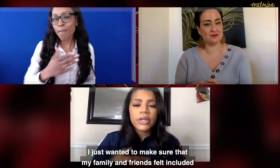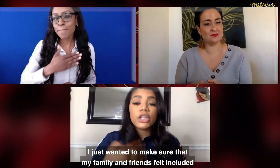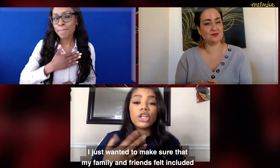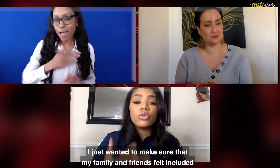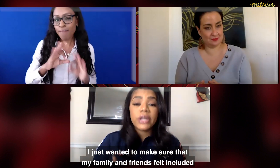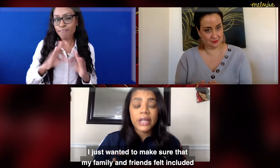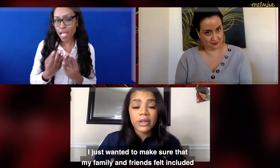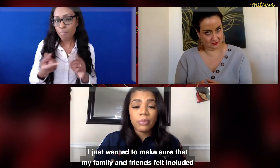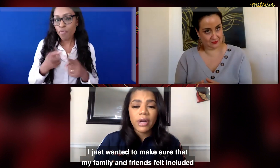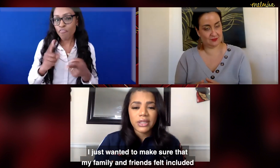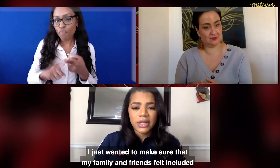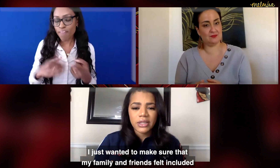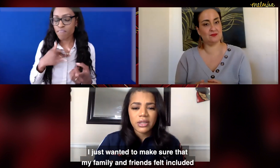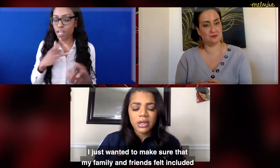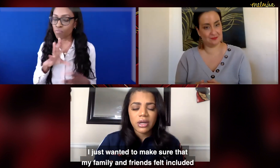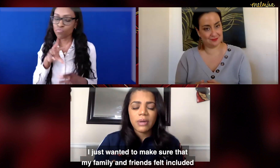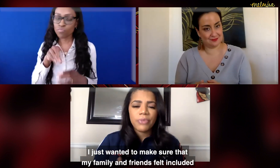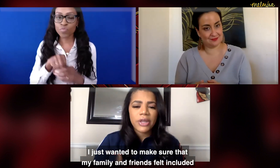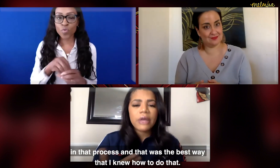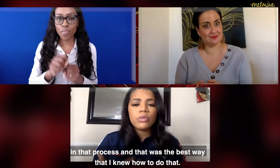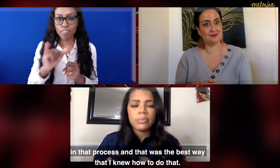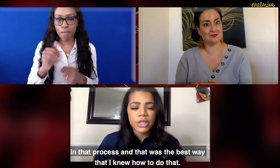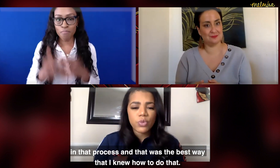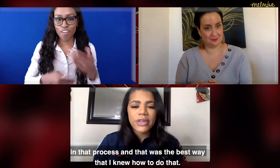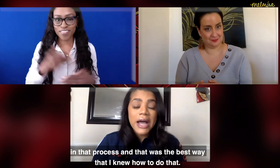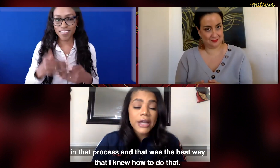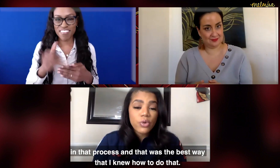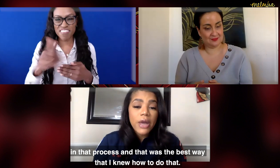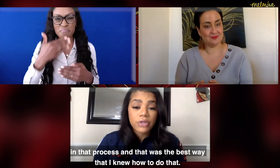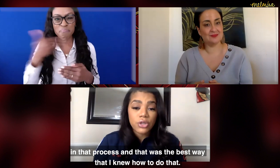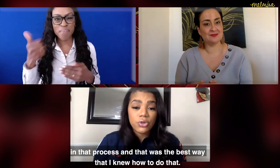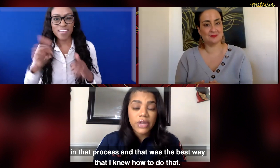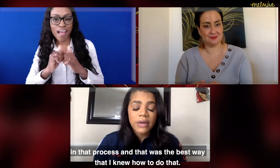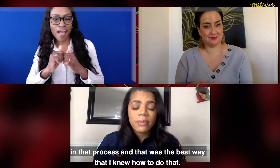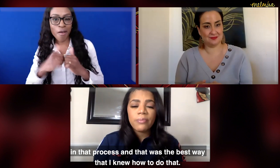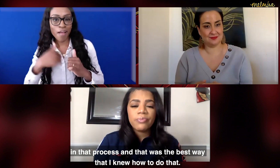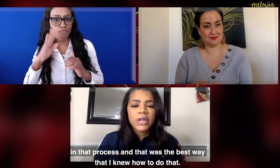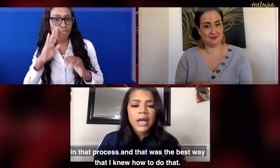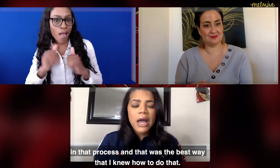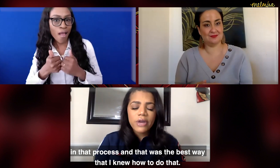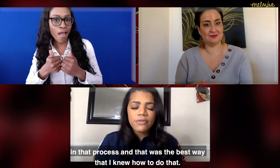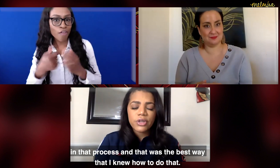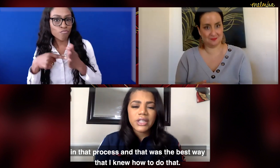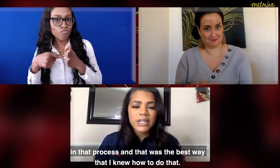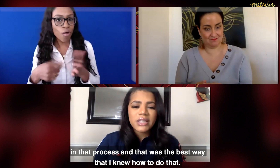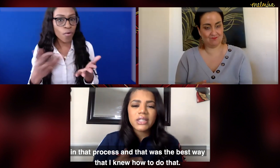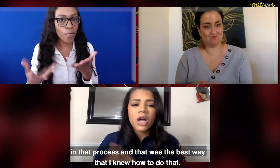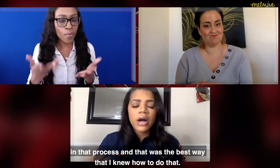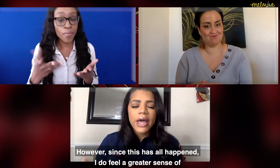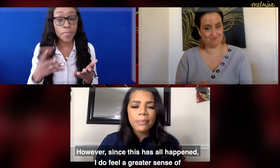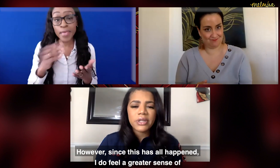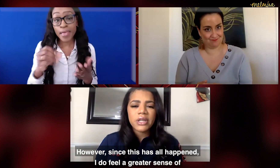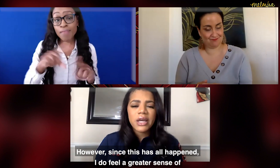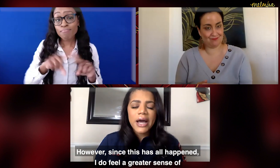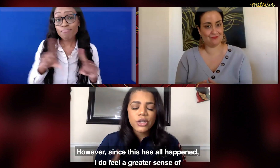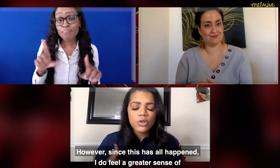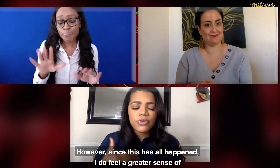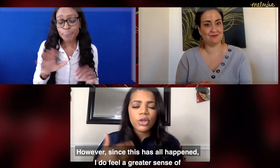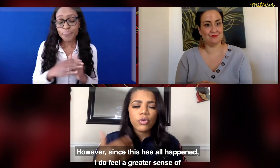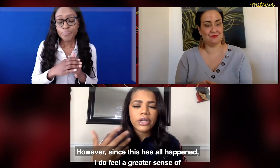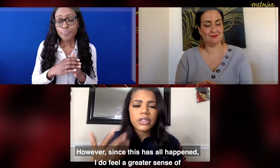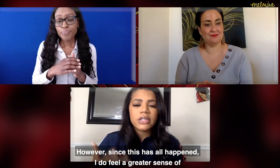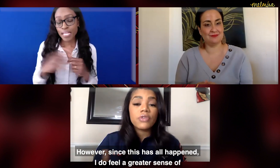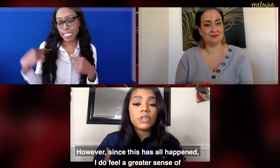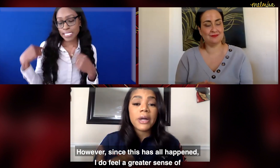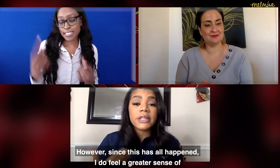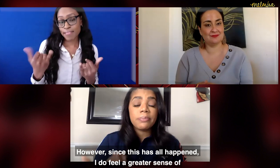felt included in that process. And that was the best way that I knew how to do that. However, since this has all happened, I do feel a